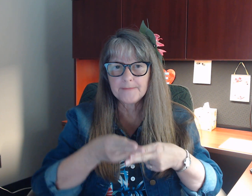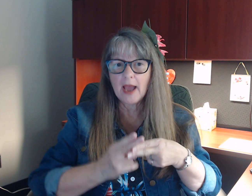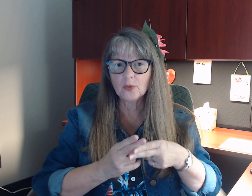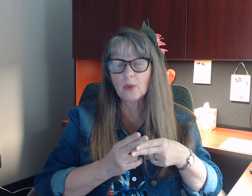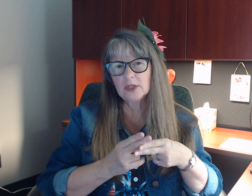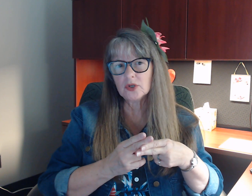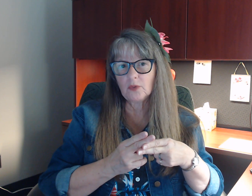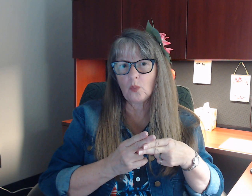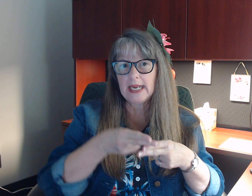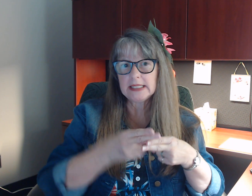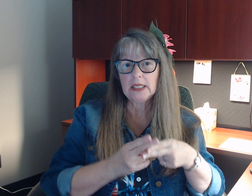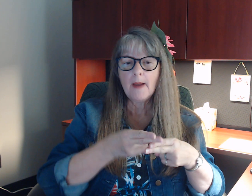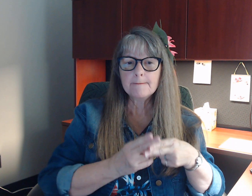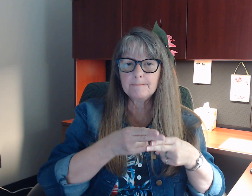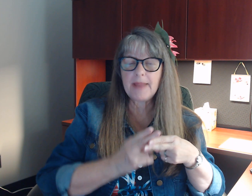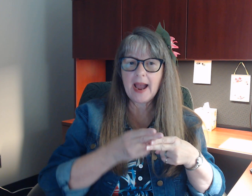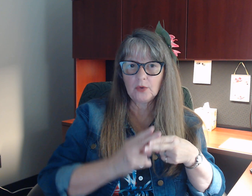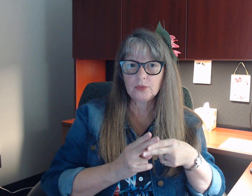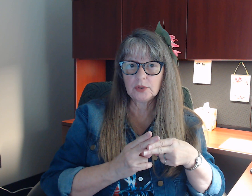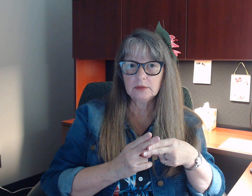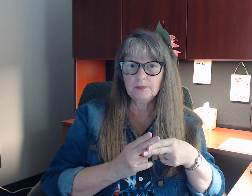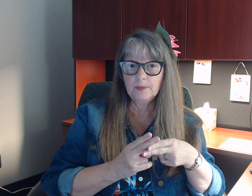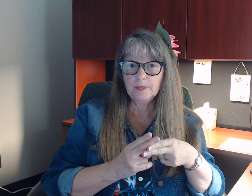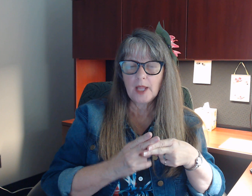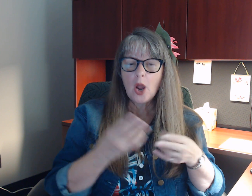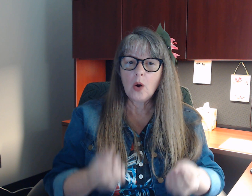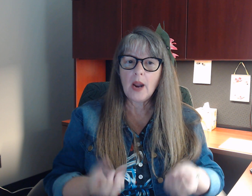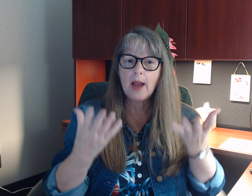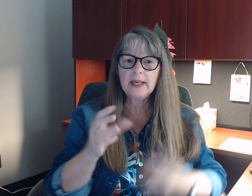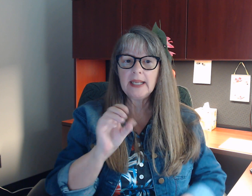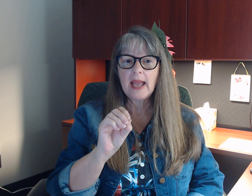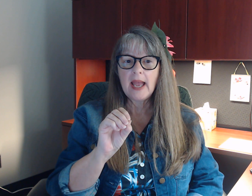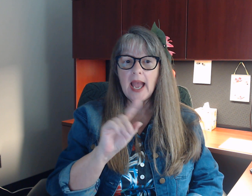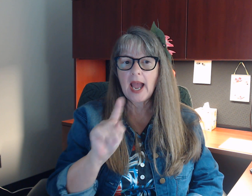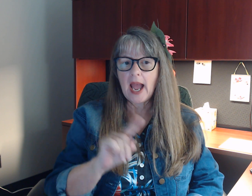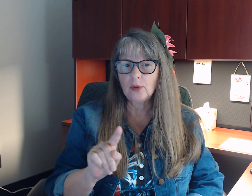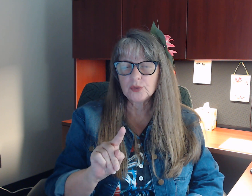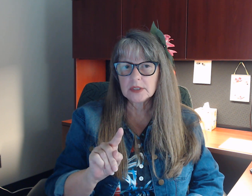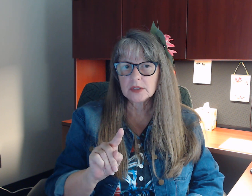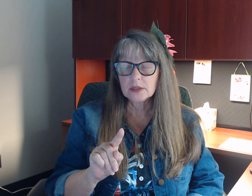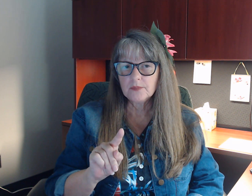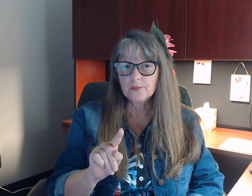pound. We already did this for weight. Pound. Or how many ounces?